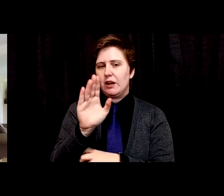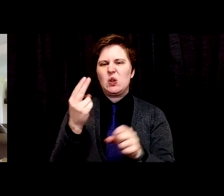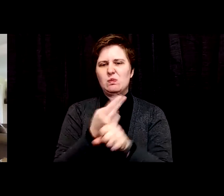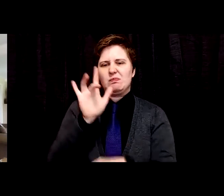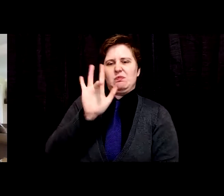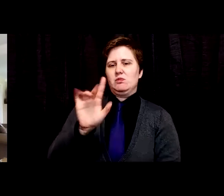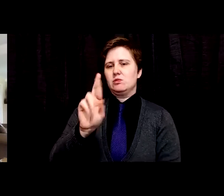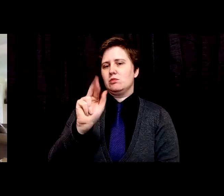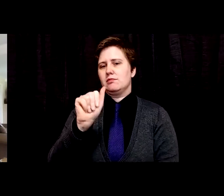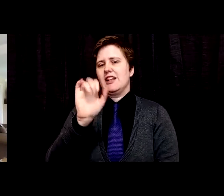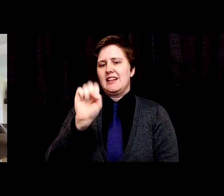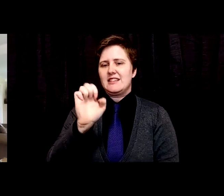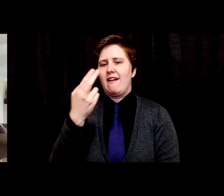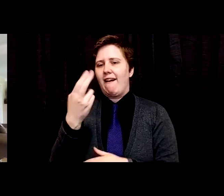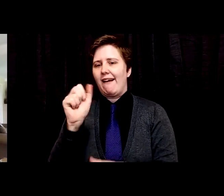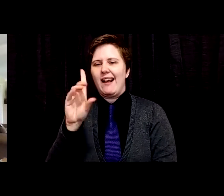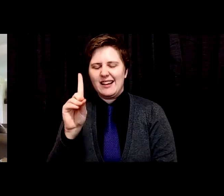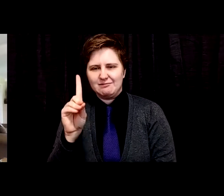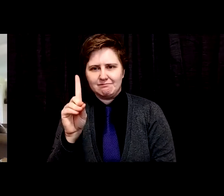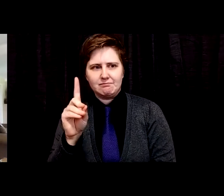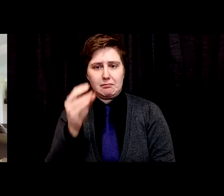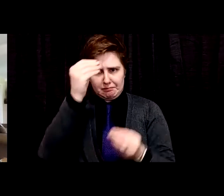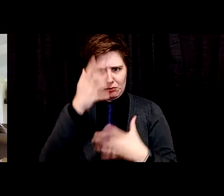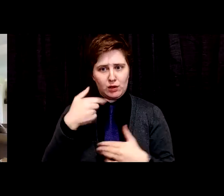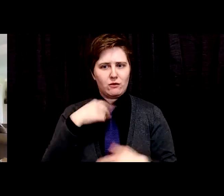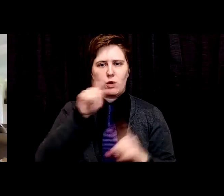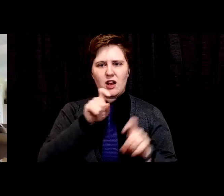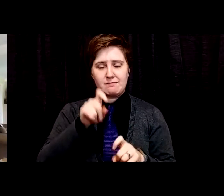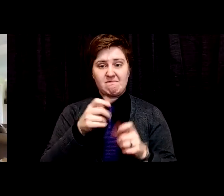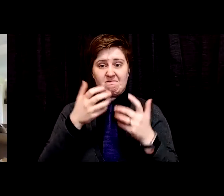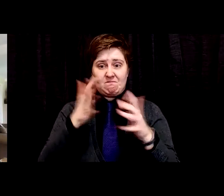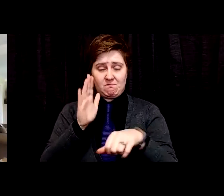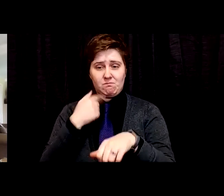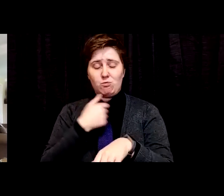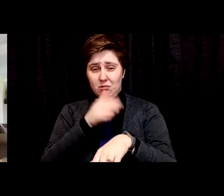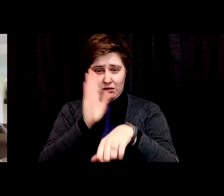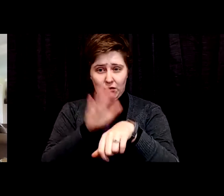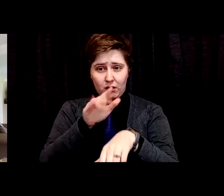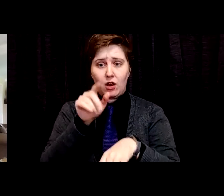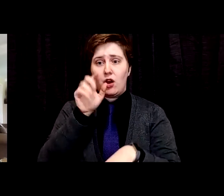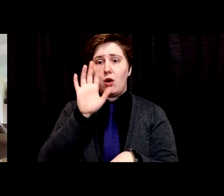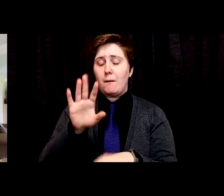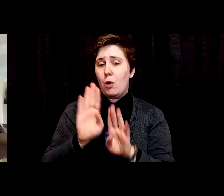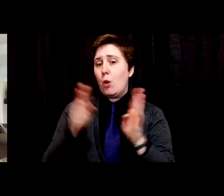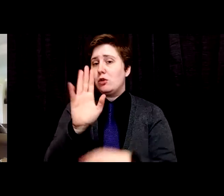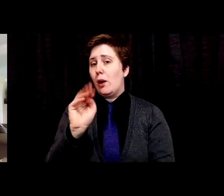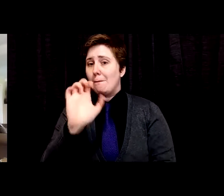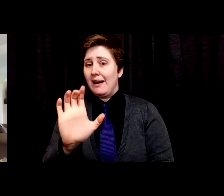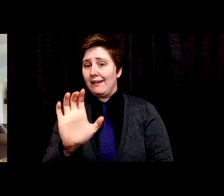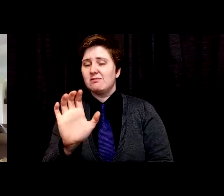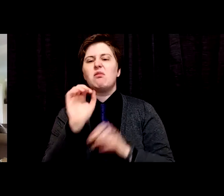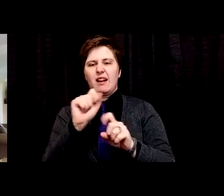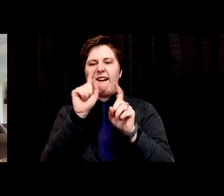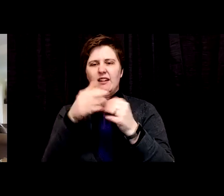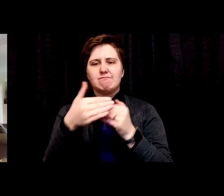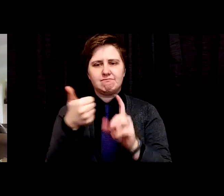hand to let us know that you have a question. We will call on you, unmute your mic, and you will be able to ask your question if you'd like to.